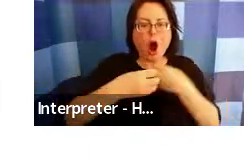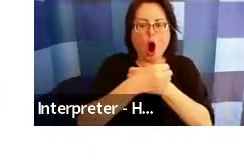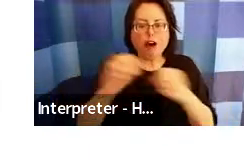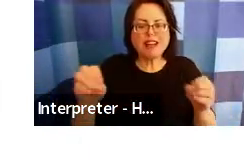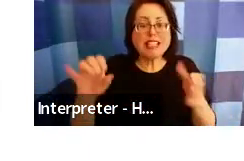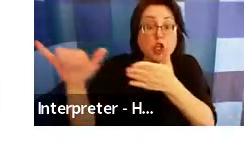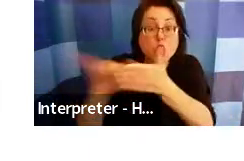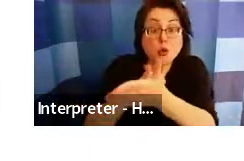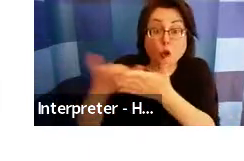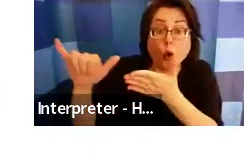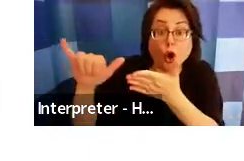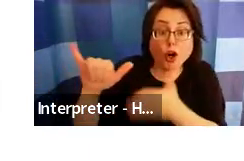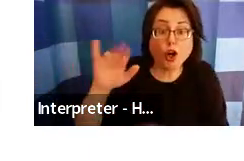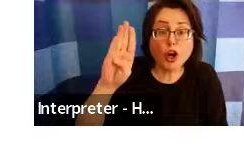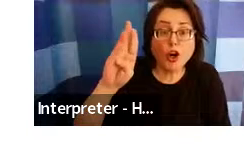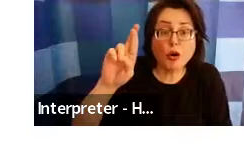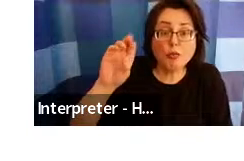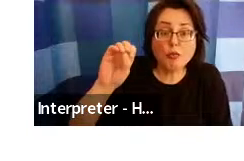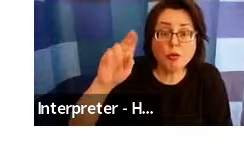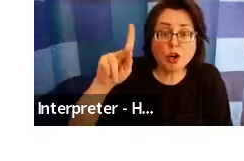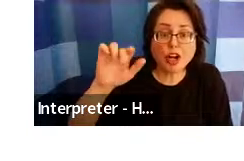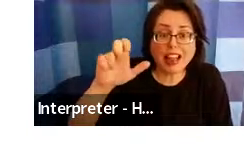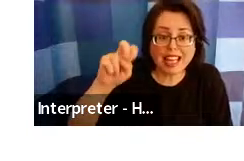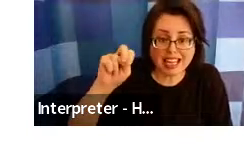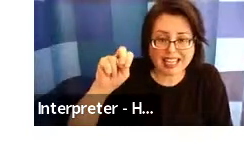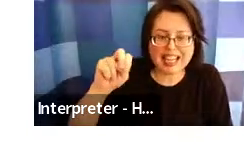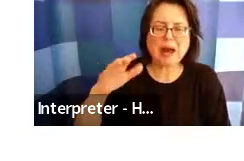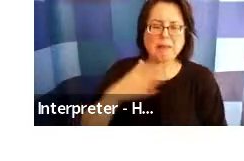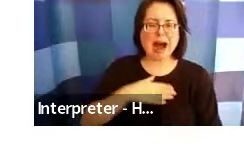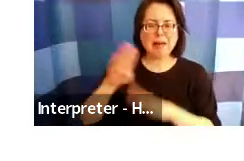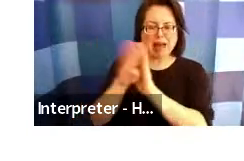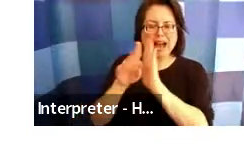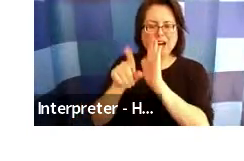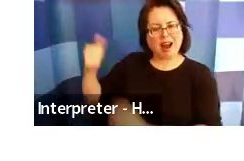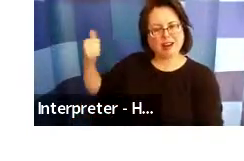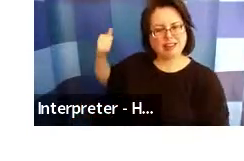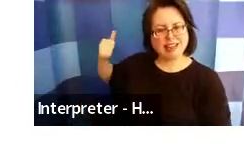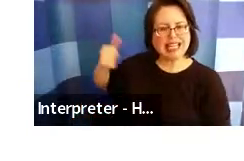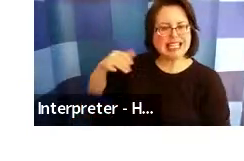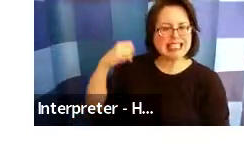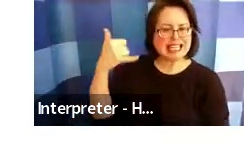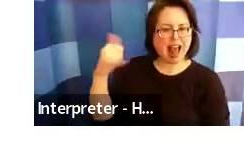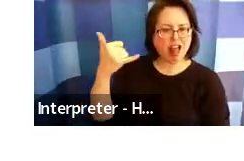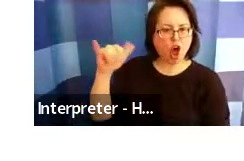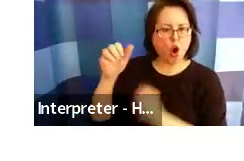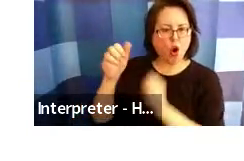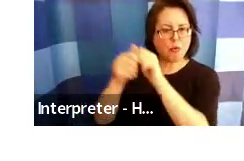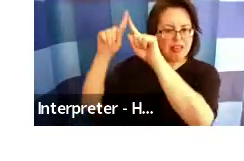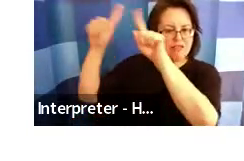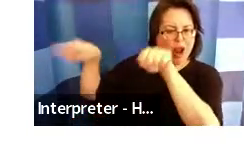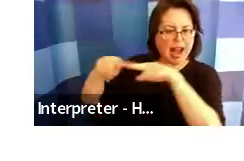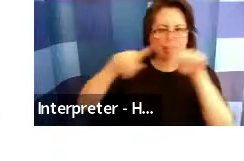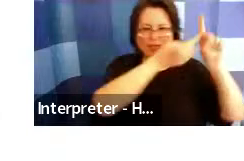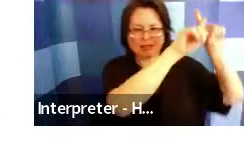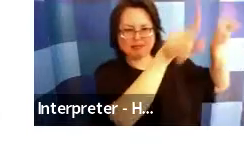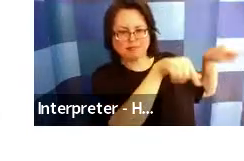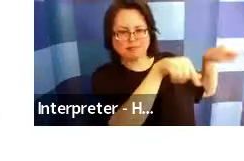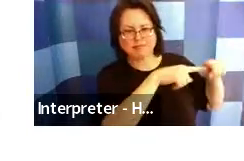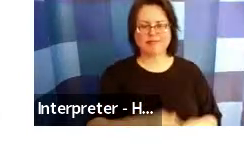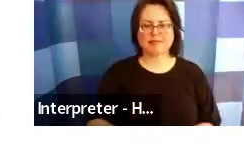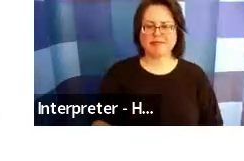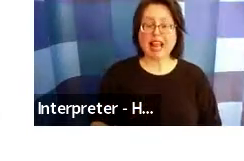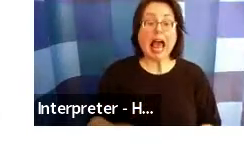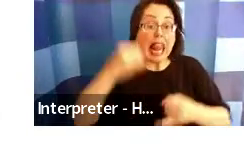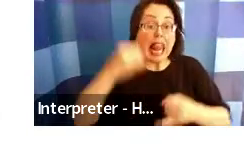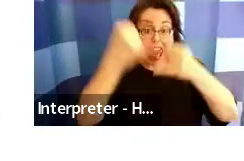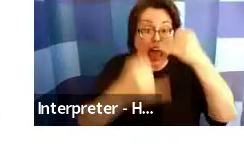York, and I have a yellow background with frames on the wall. And finally, to end the introductions, I'll turn it over